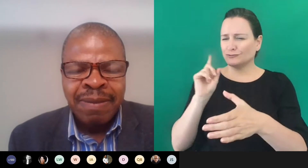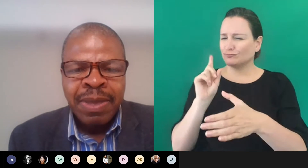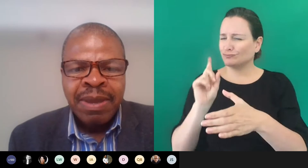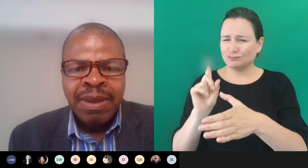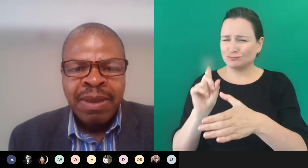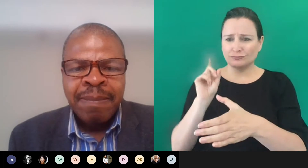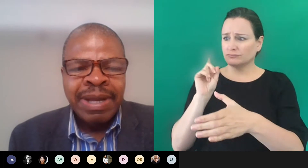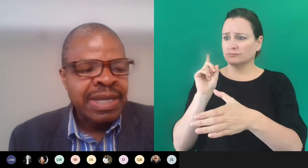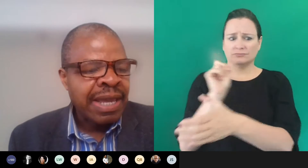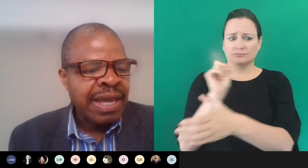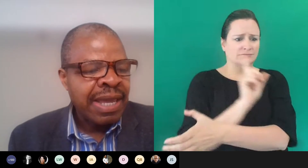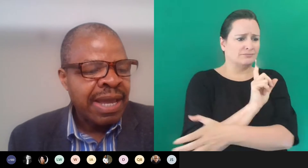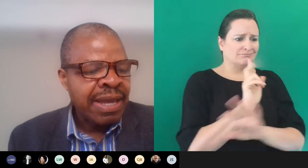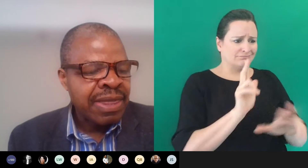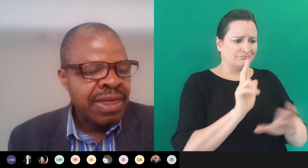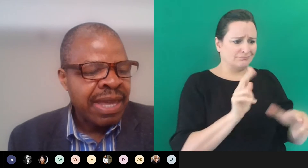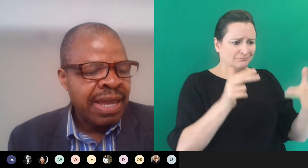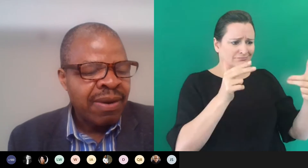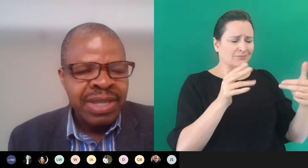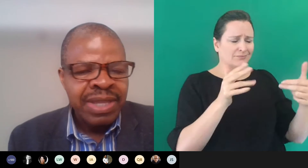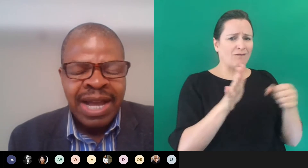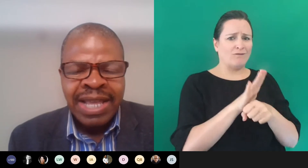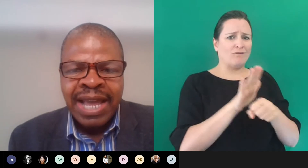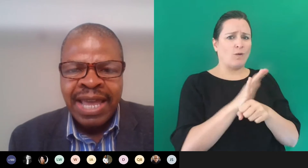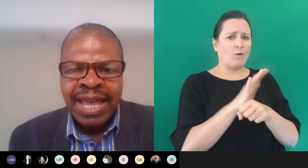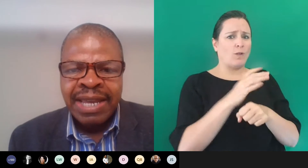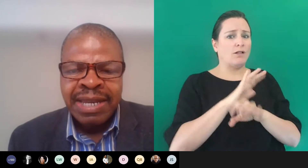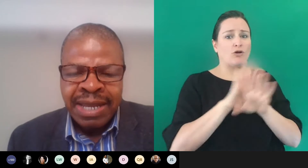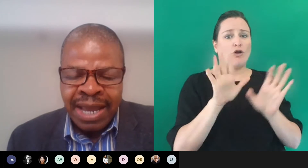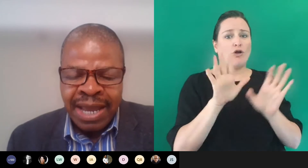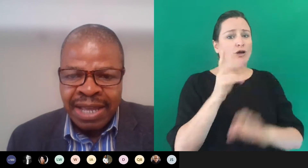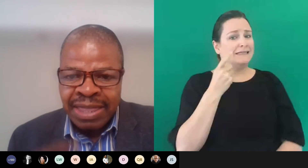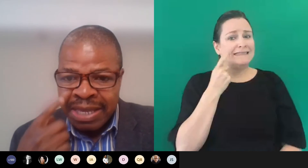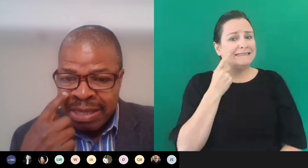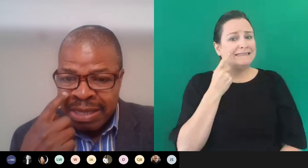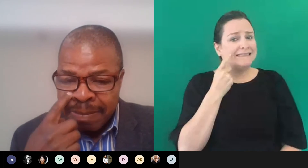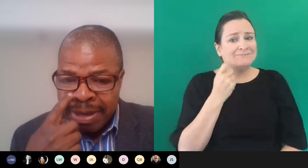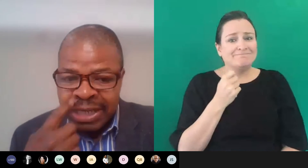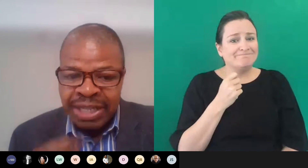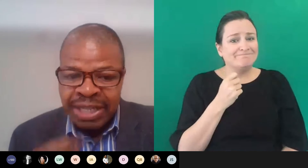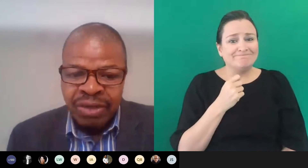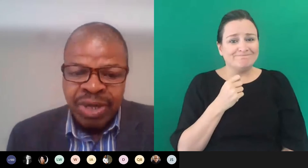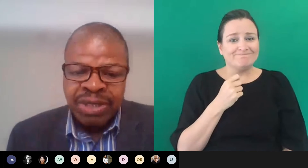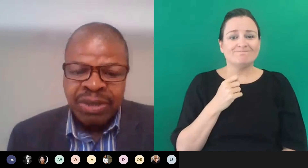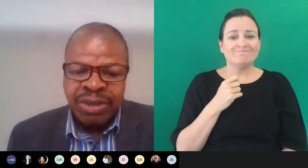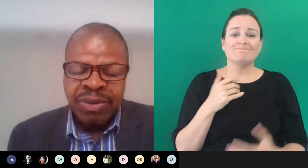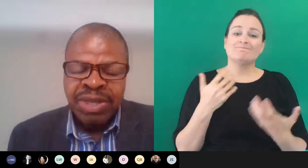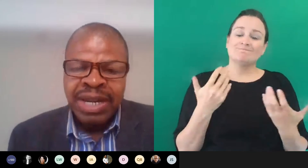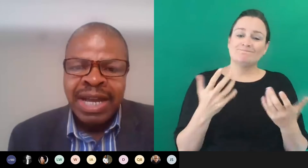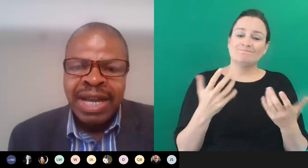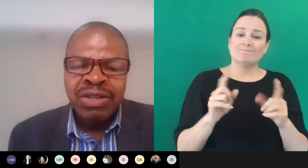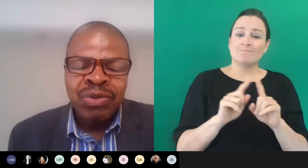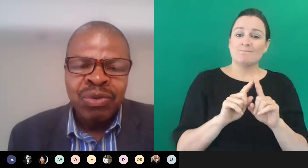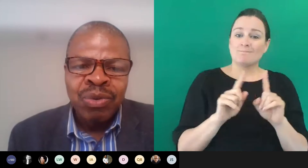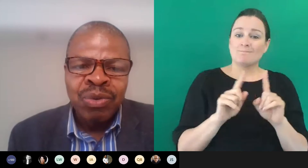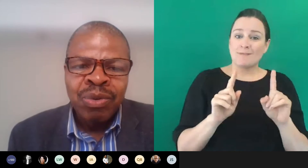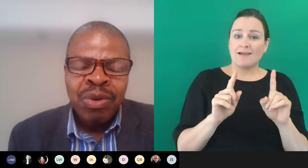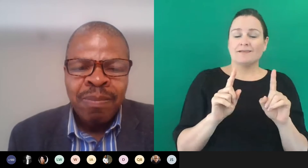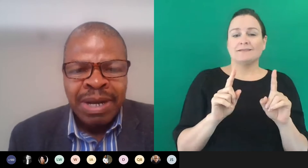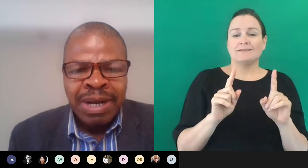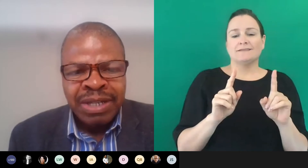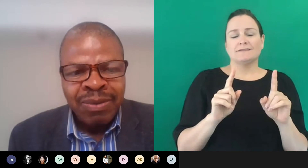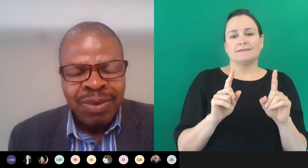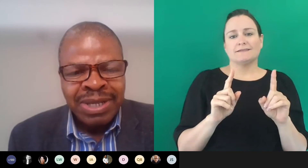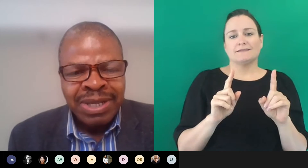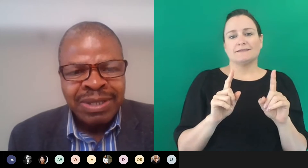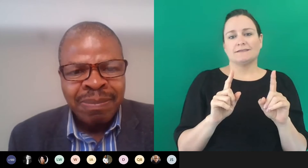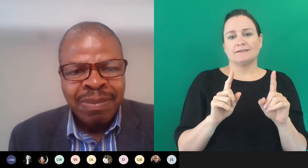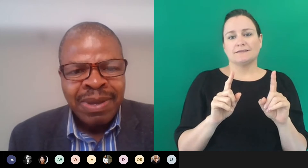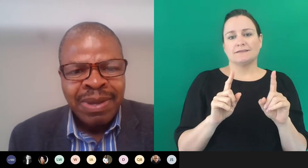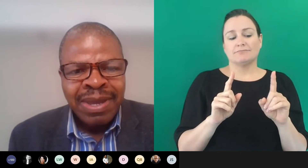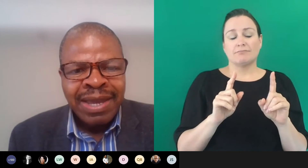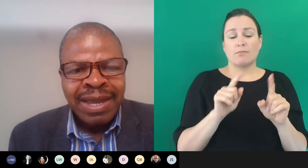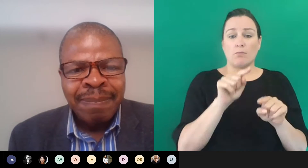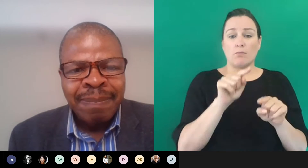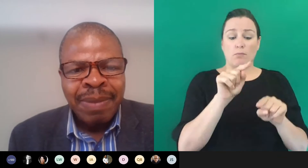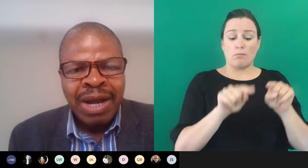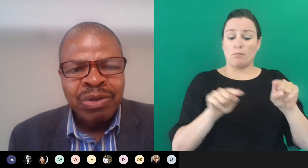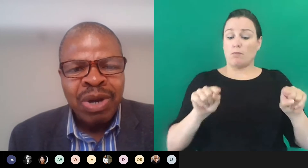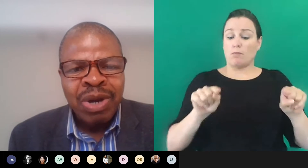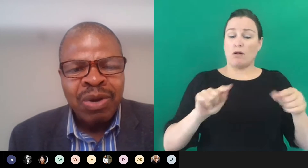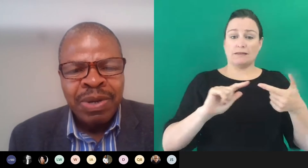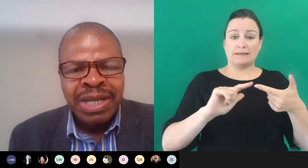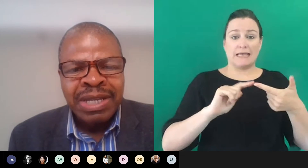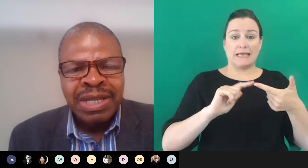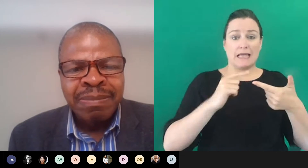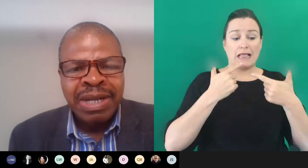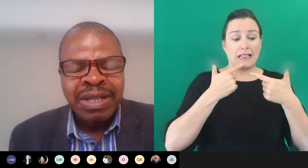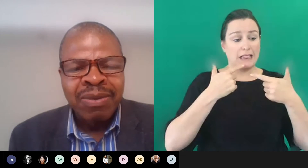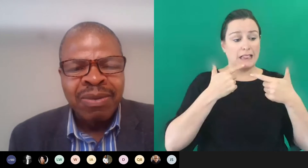easy thing. But on the other hand, I think the main challenge was with regard to multilingualism,